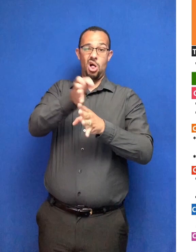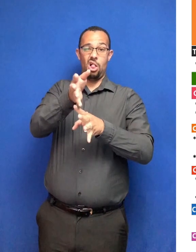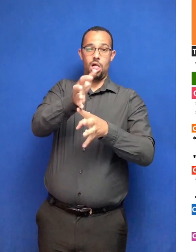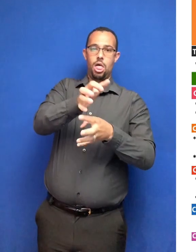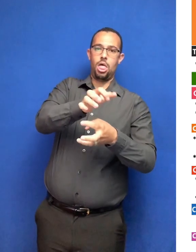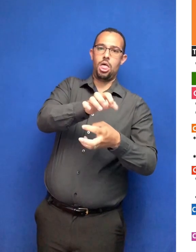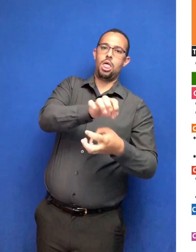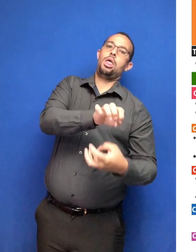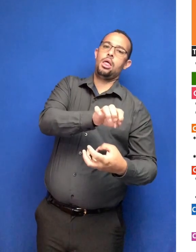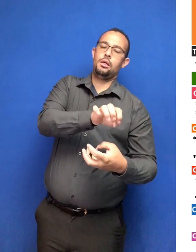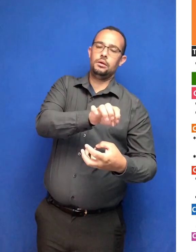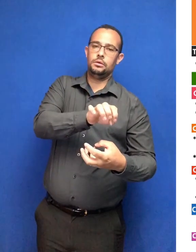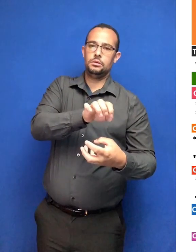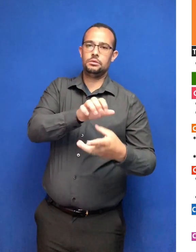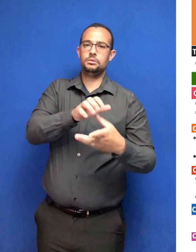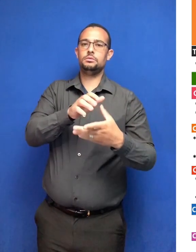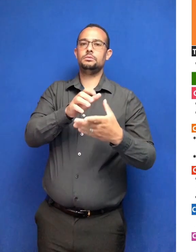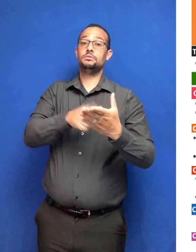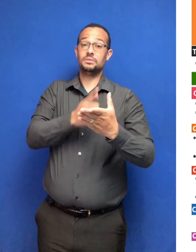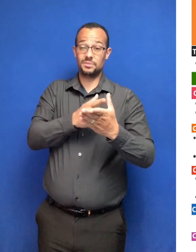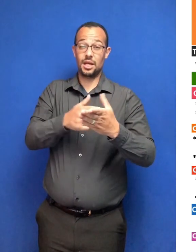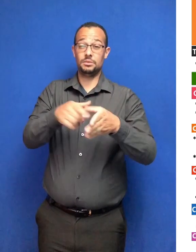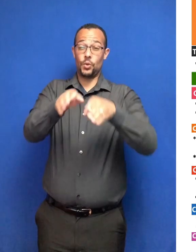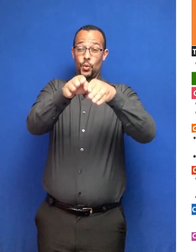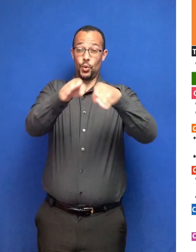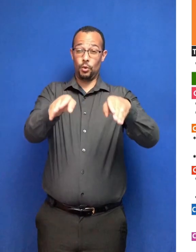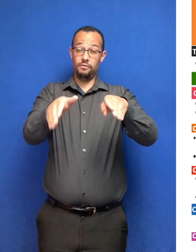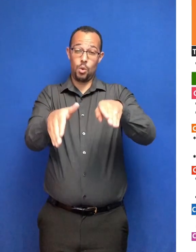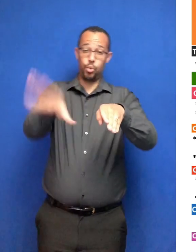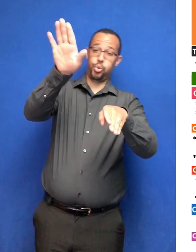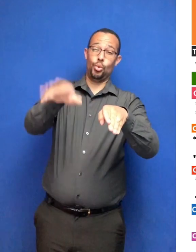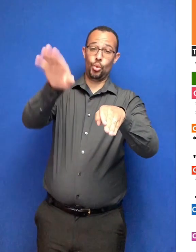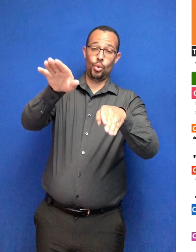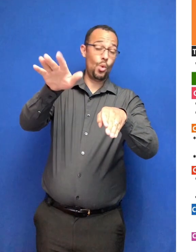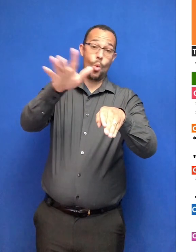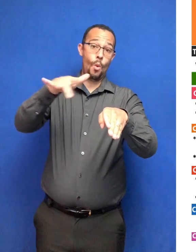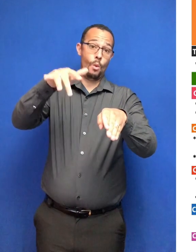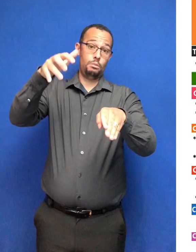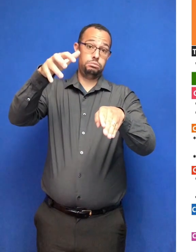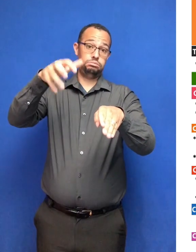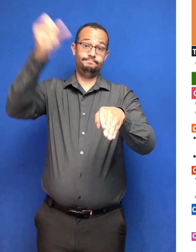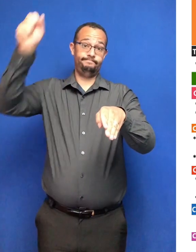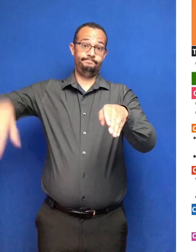partially crumbling, or the roof got partially ripped off or is just missing.